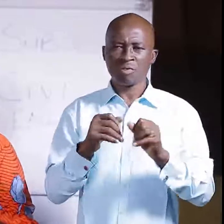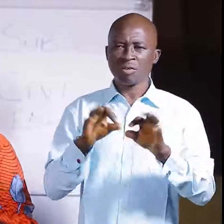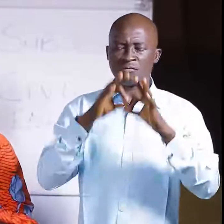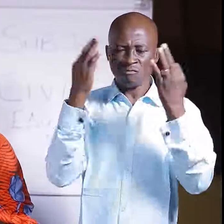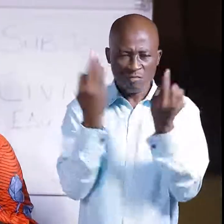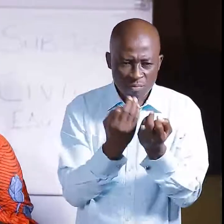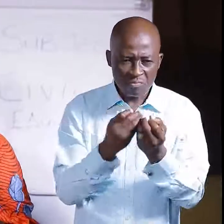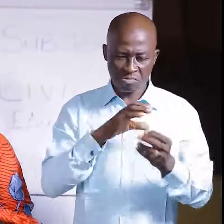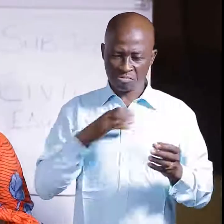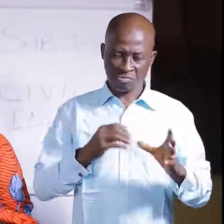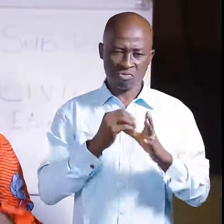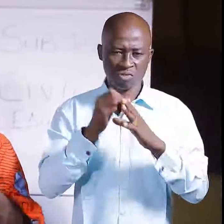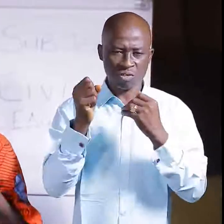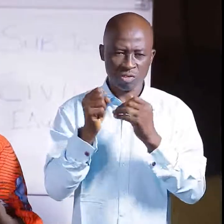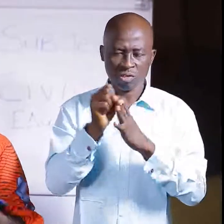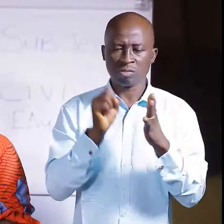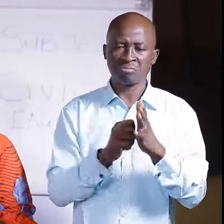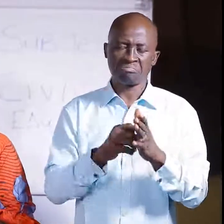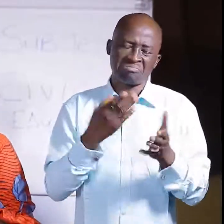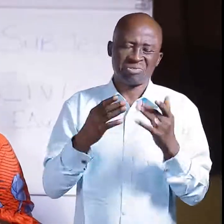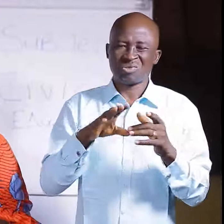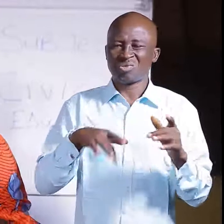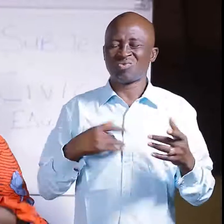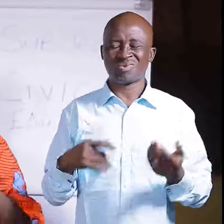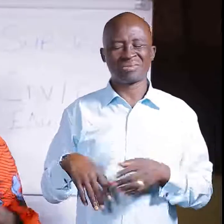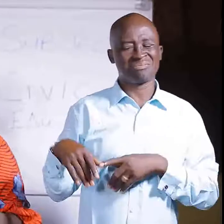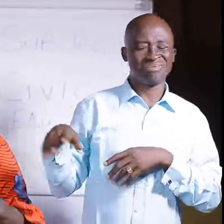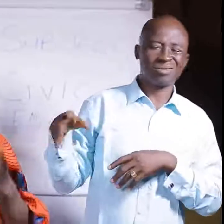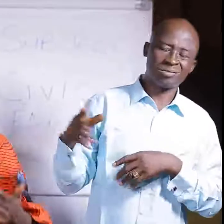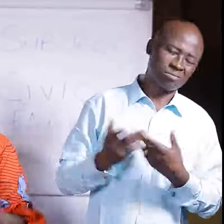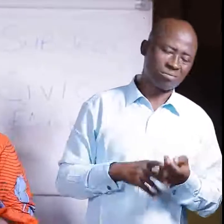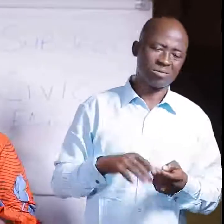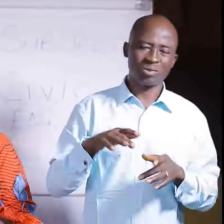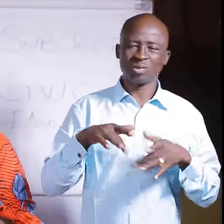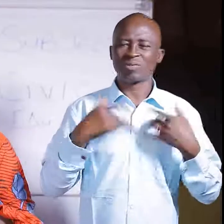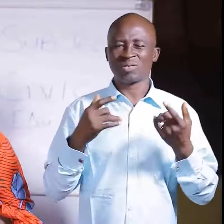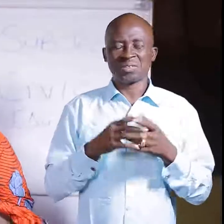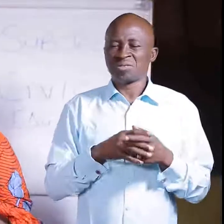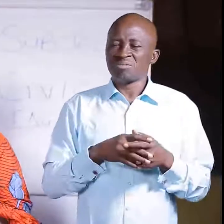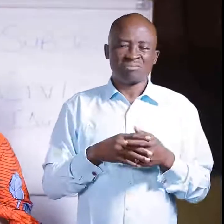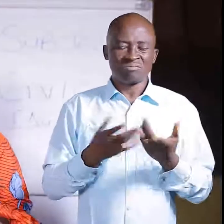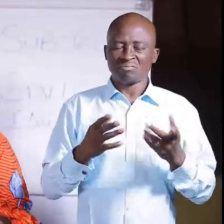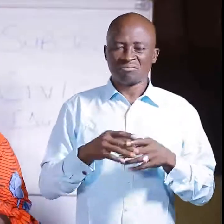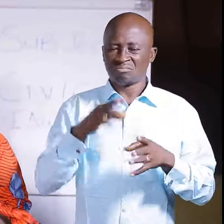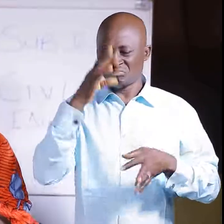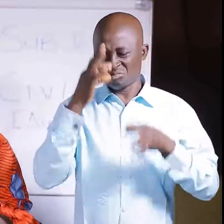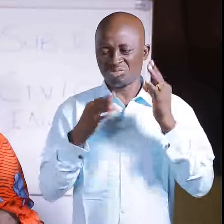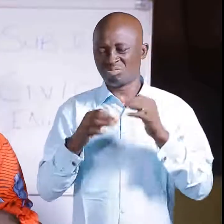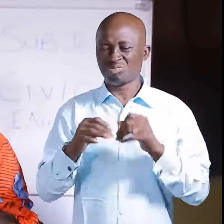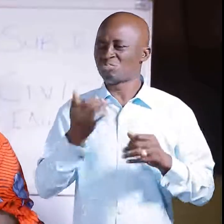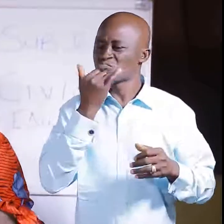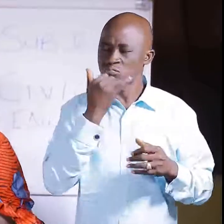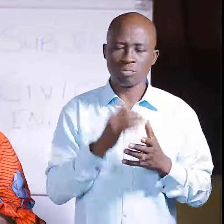state because you will feel neglected. You will feel there is injustice in that area,